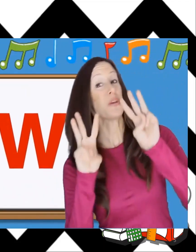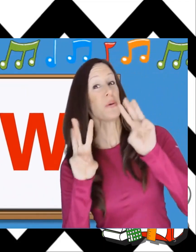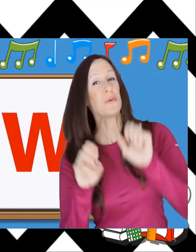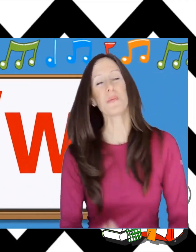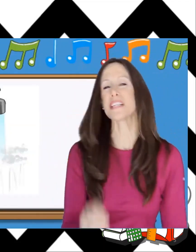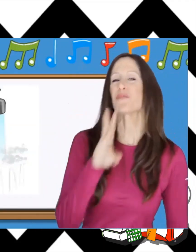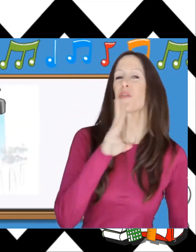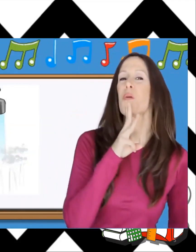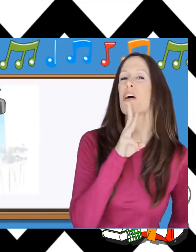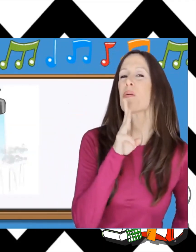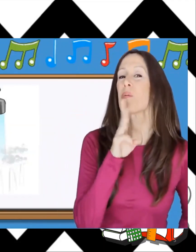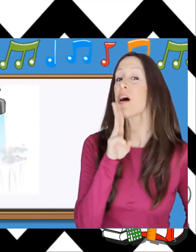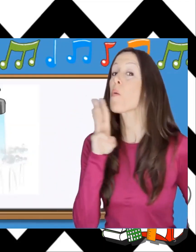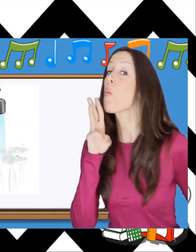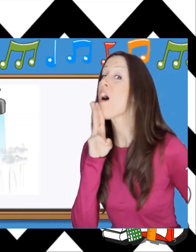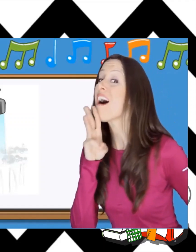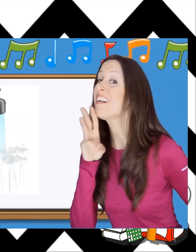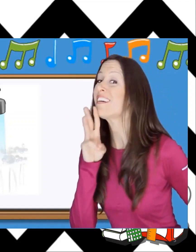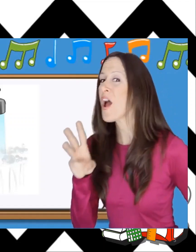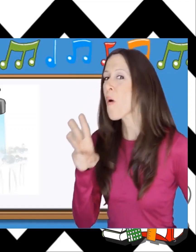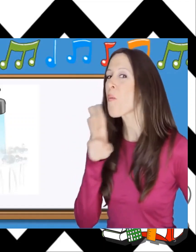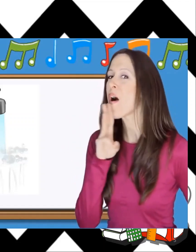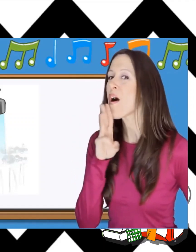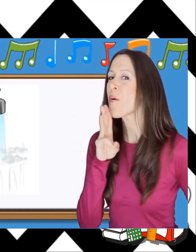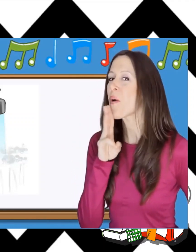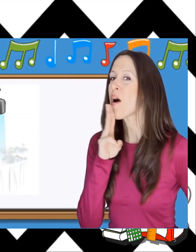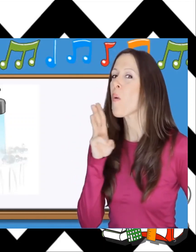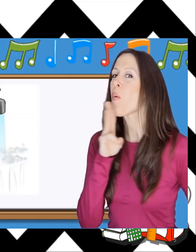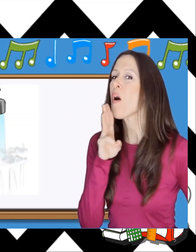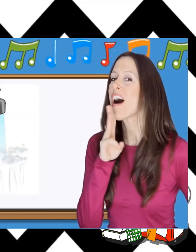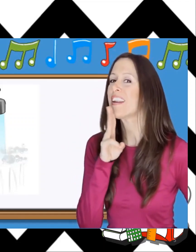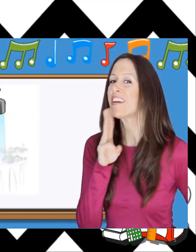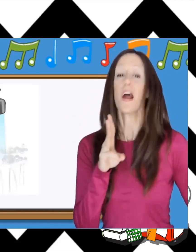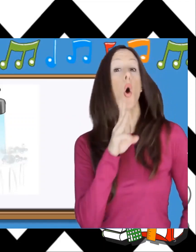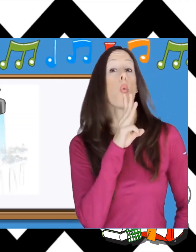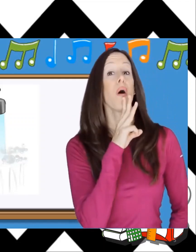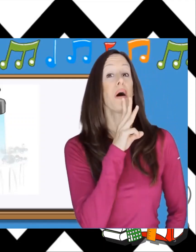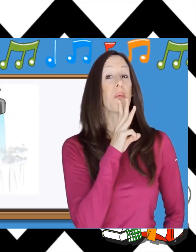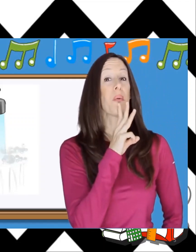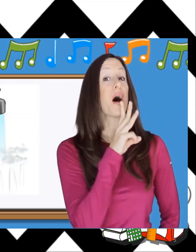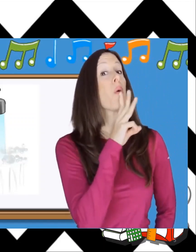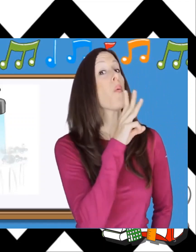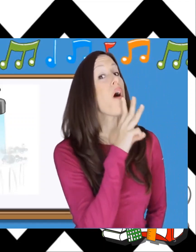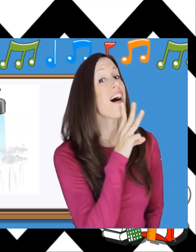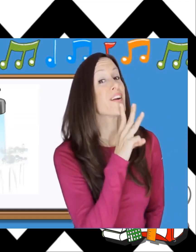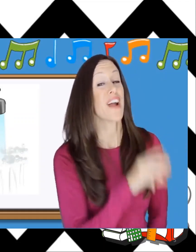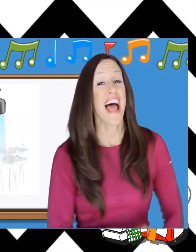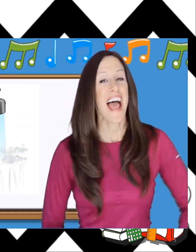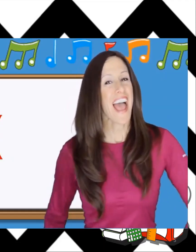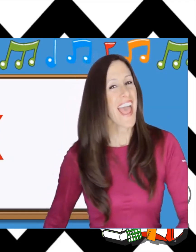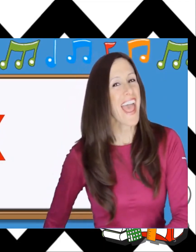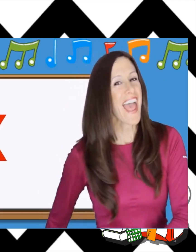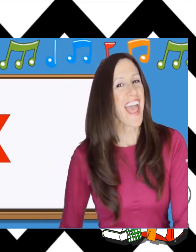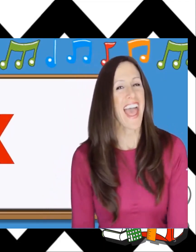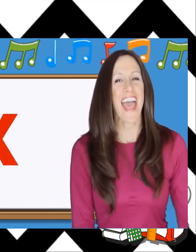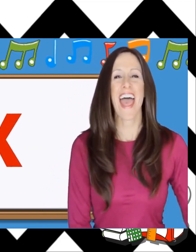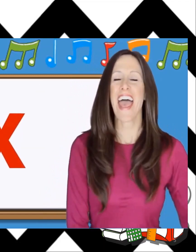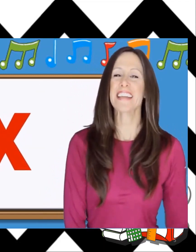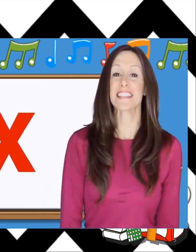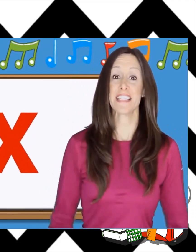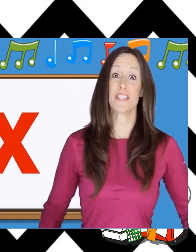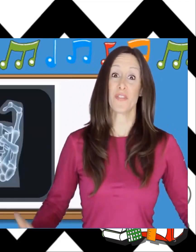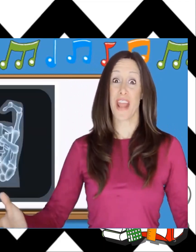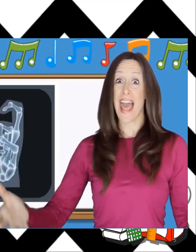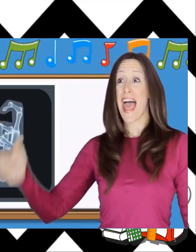voice. W is for water, water, water.